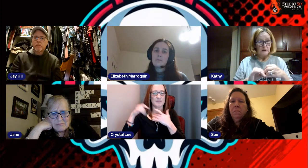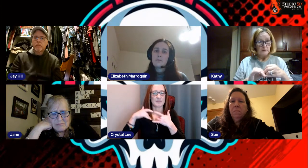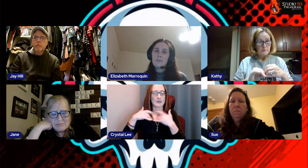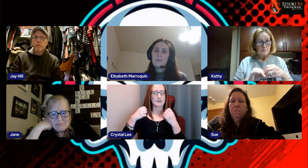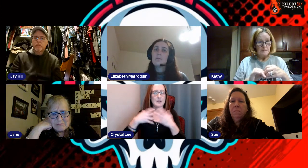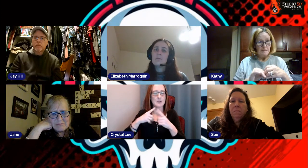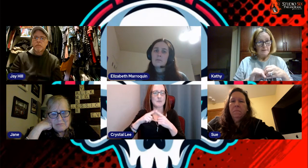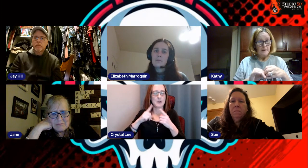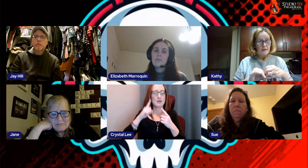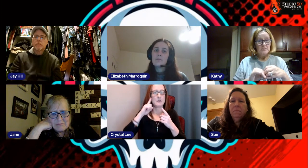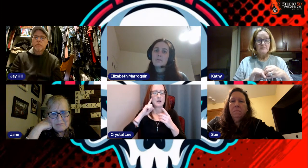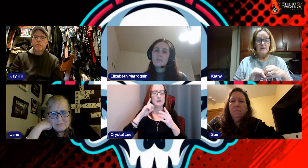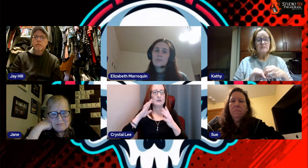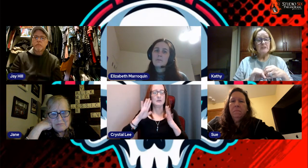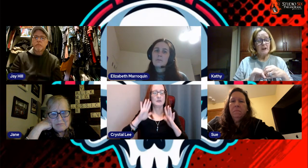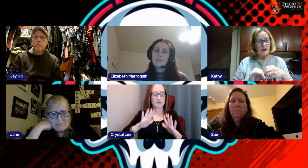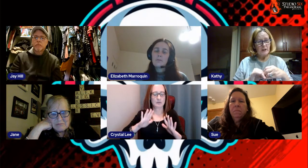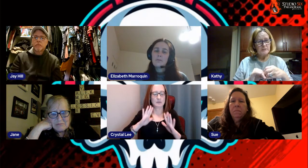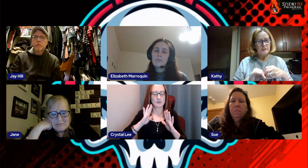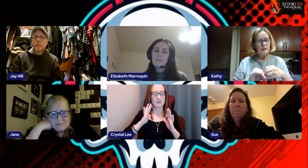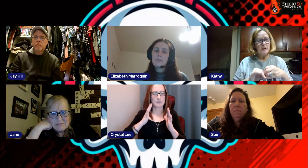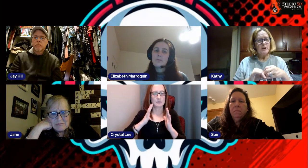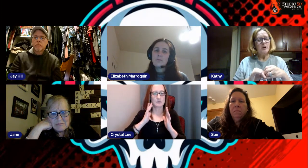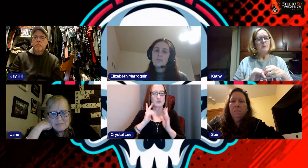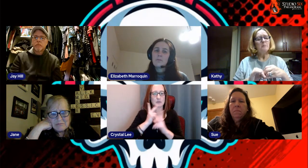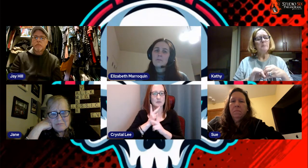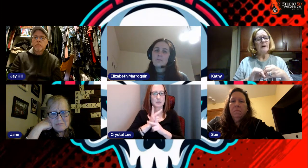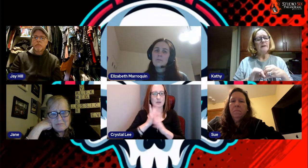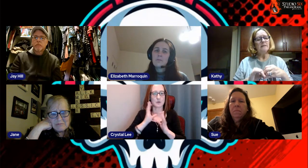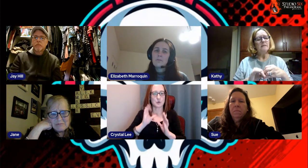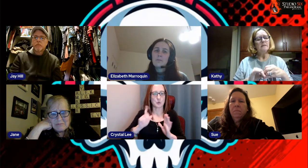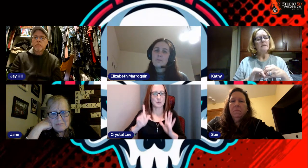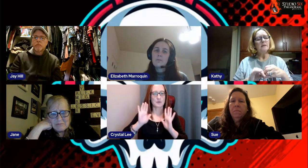leave. She felt scared,